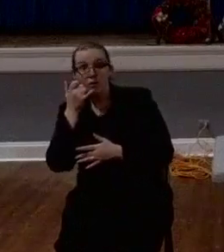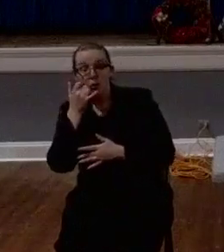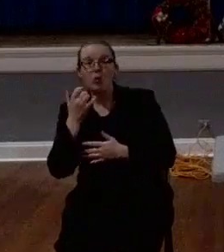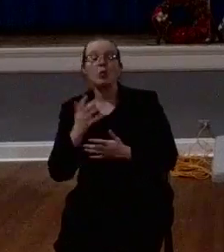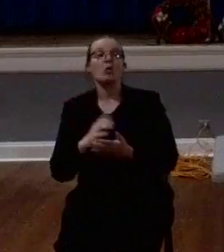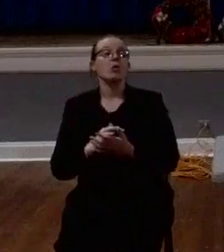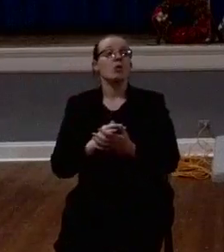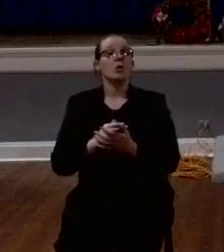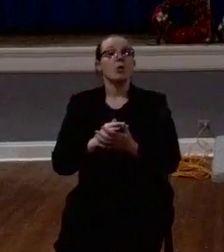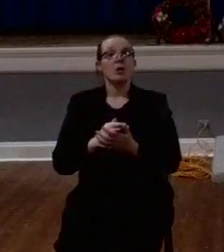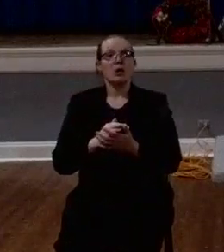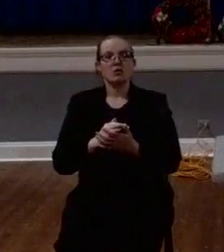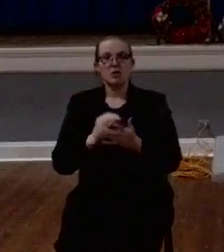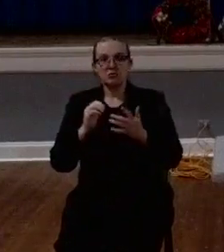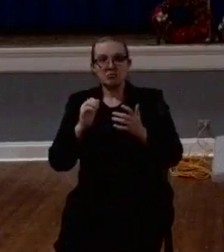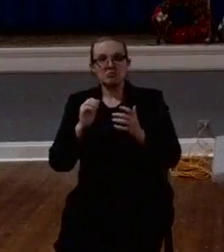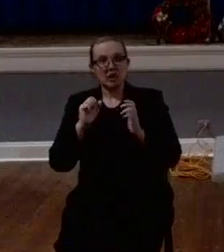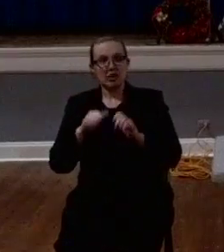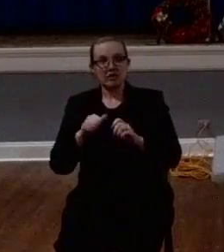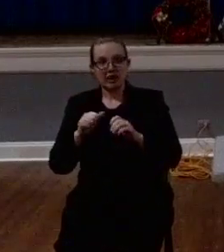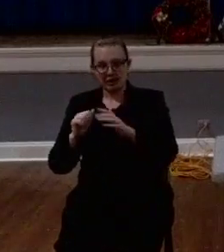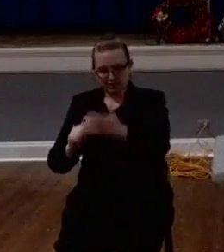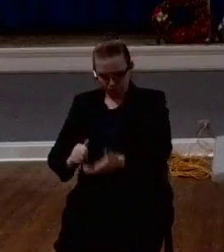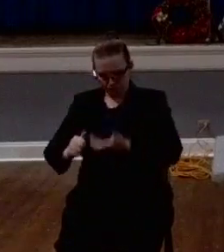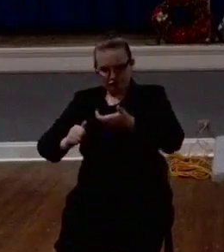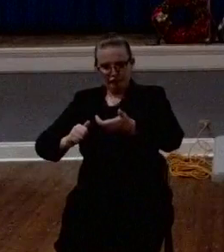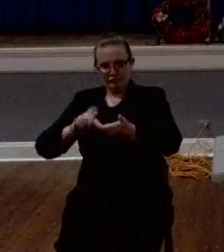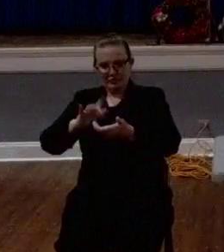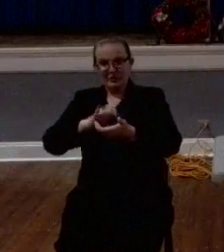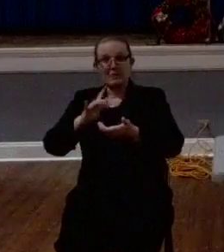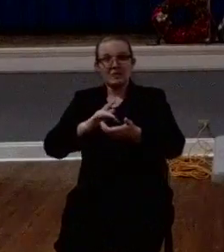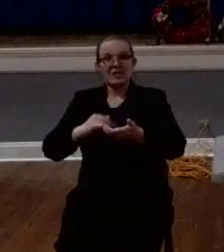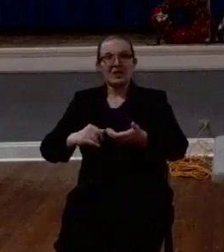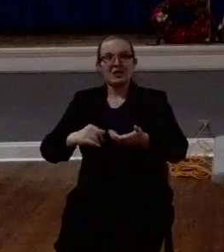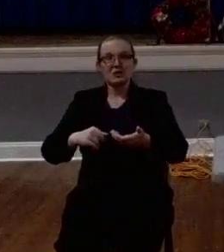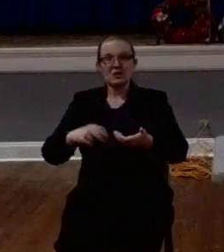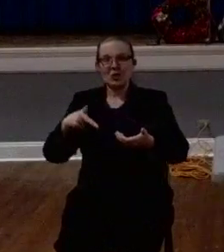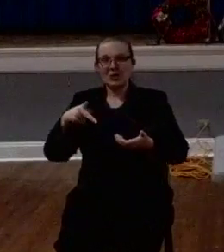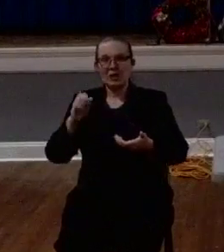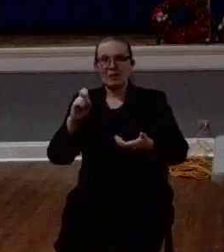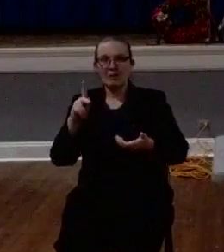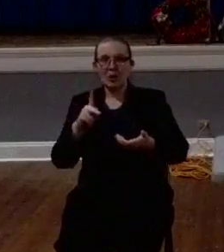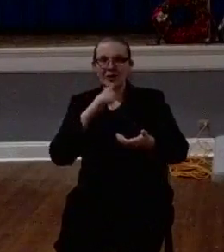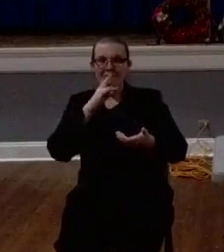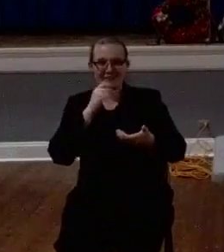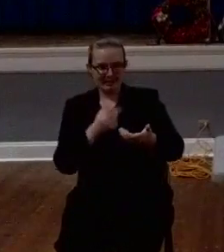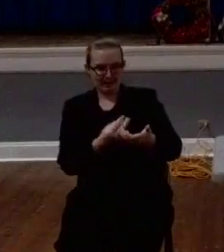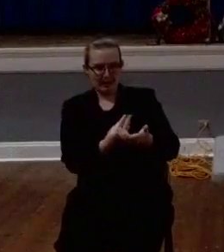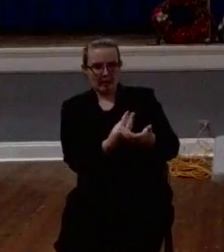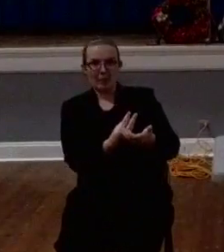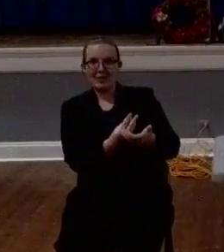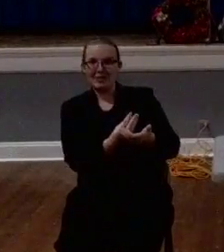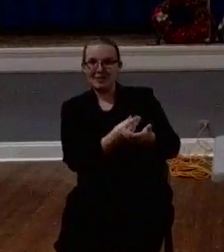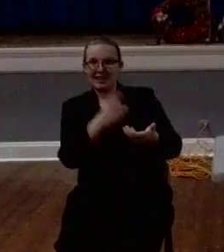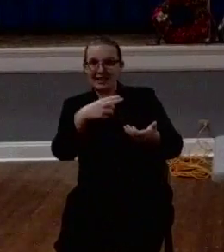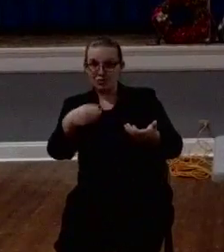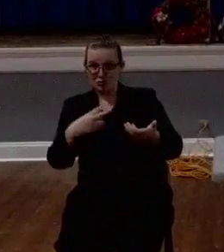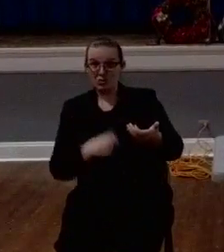have, to be able to sort of have the park itself speak its history. I'm aware of